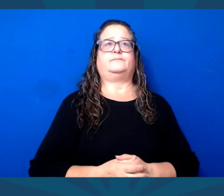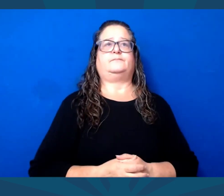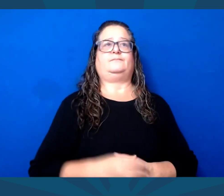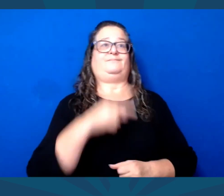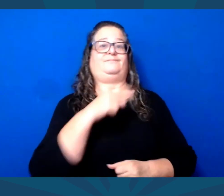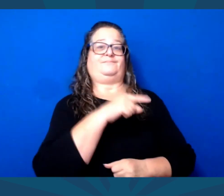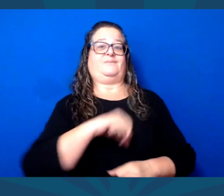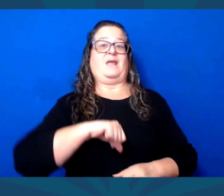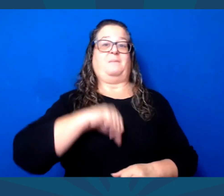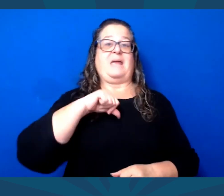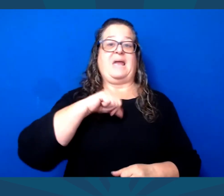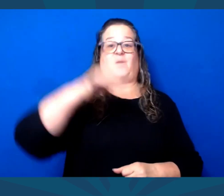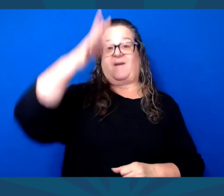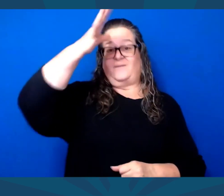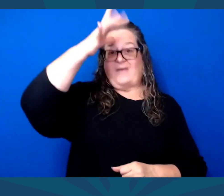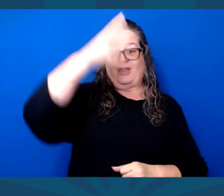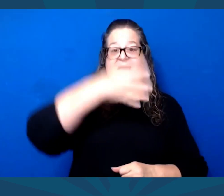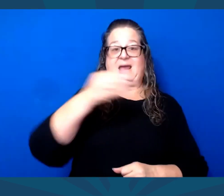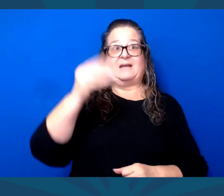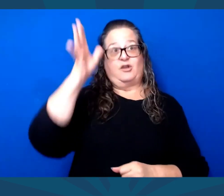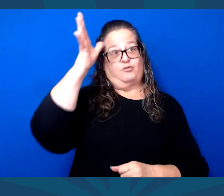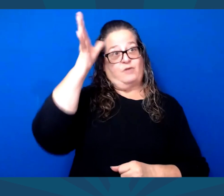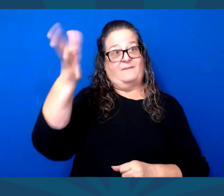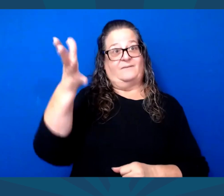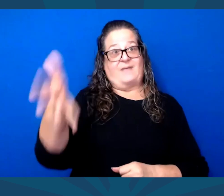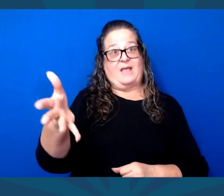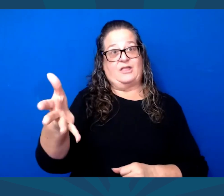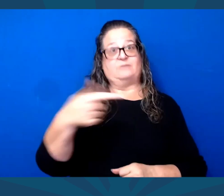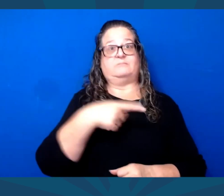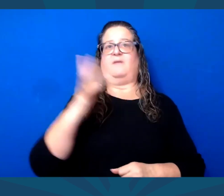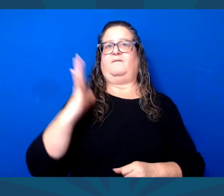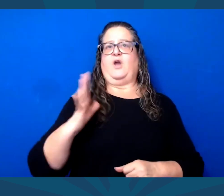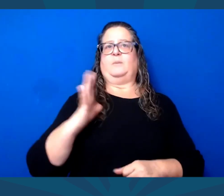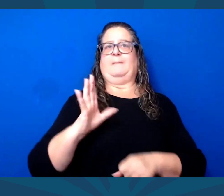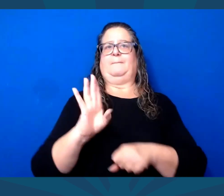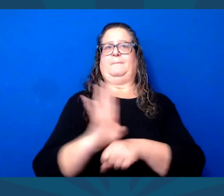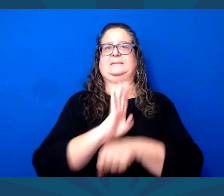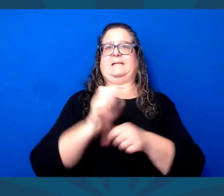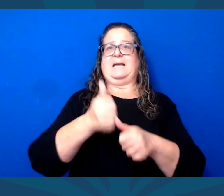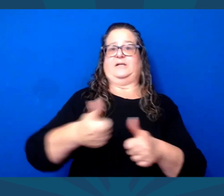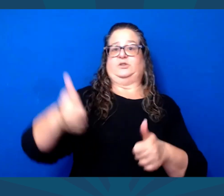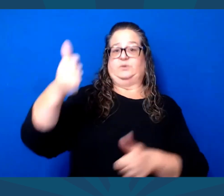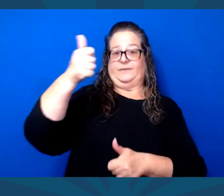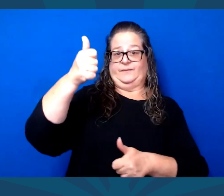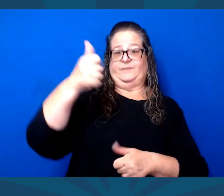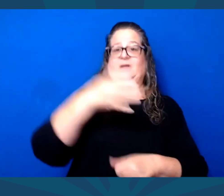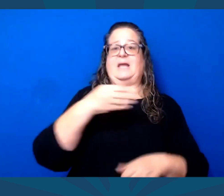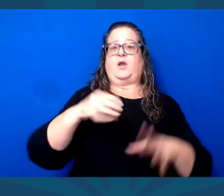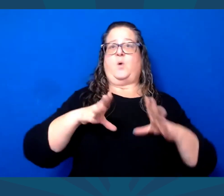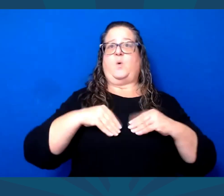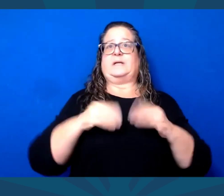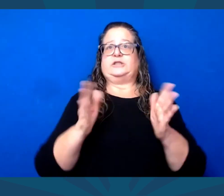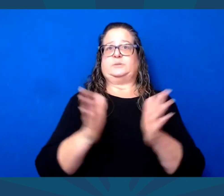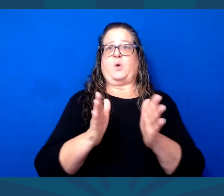And policies to strengthen our critical infrastructure.